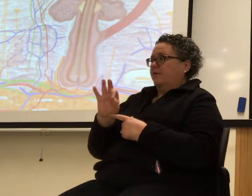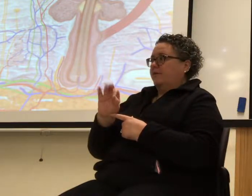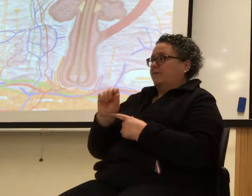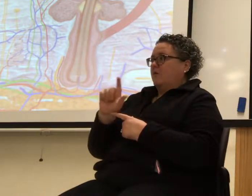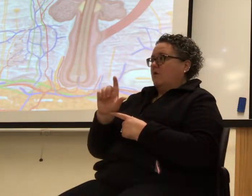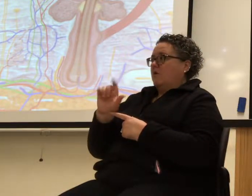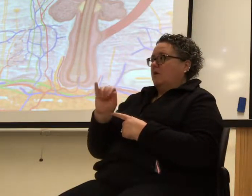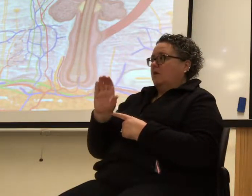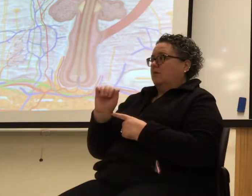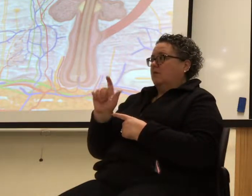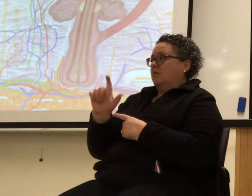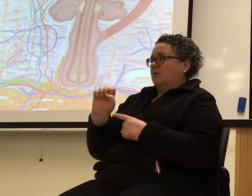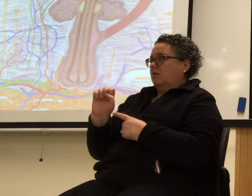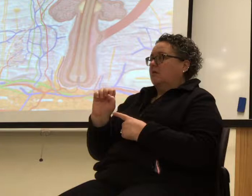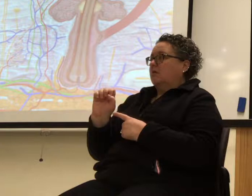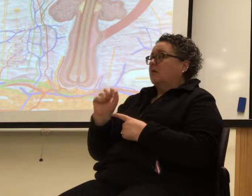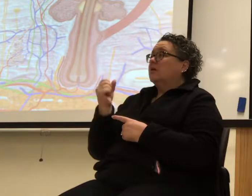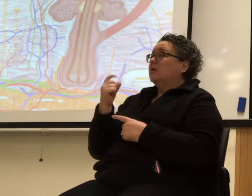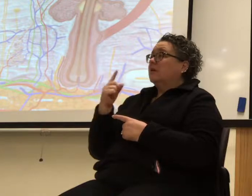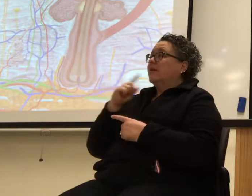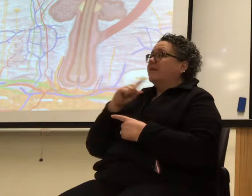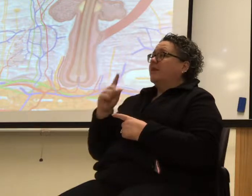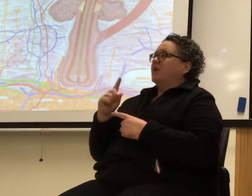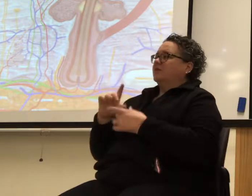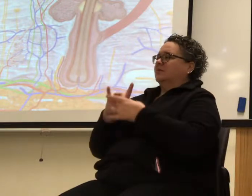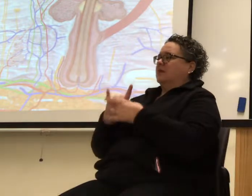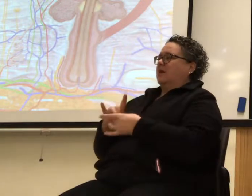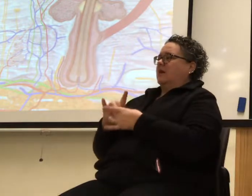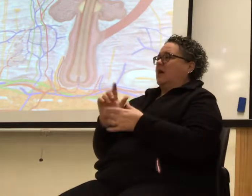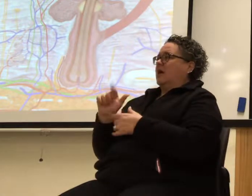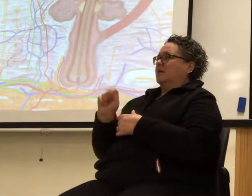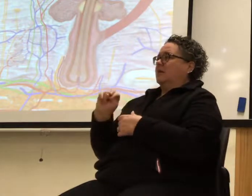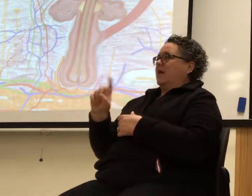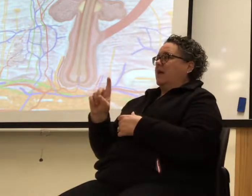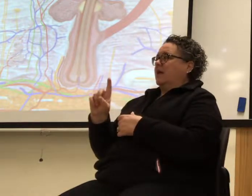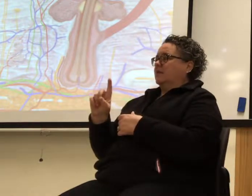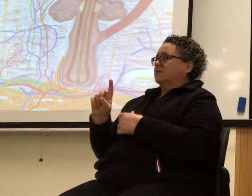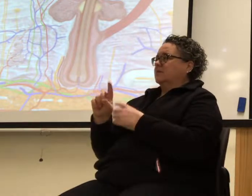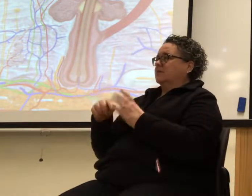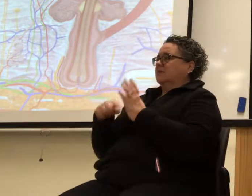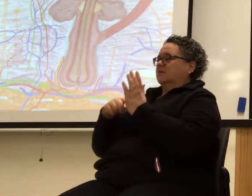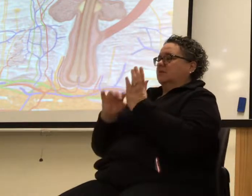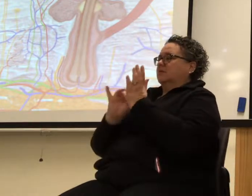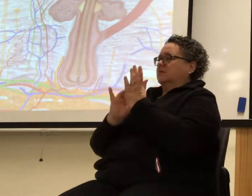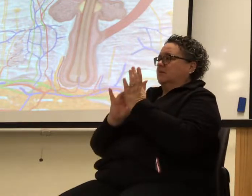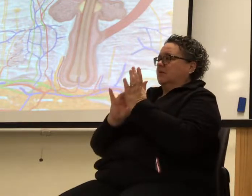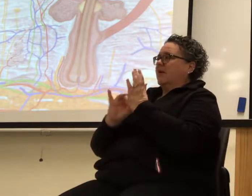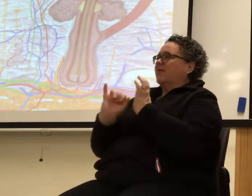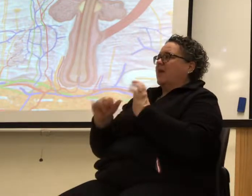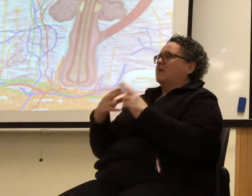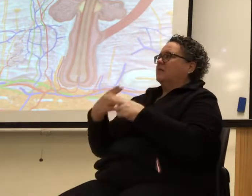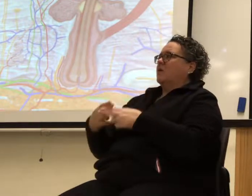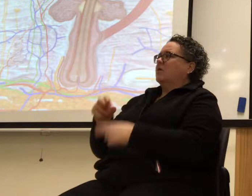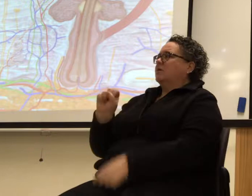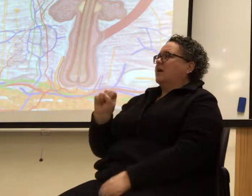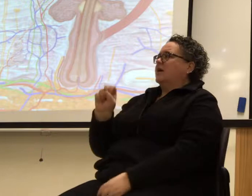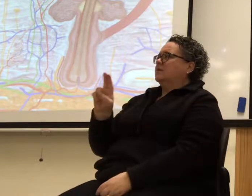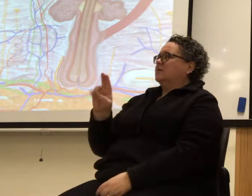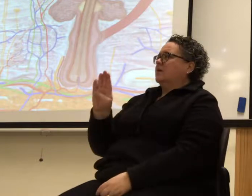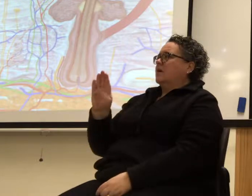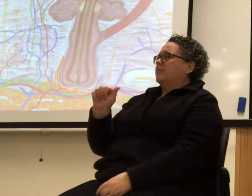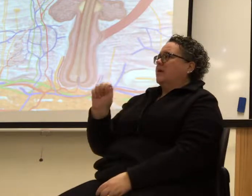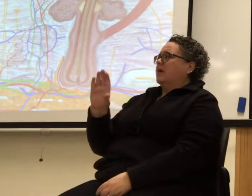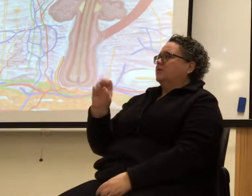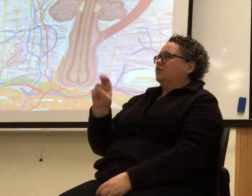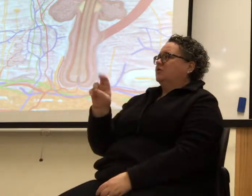follicle. And there's a gland associated with the hair follicle we want you to know. It's called the sebaceous gland. I'll put a